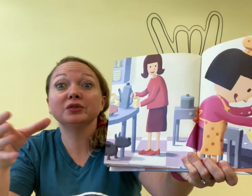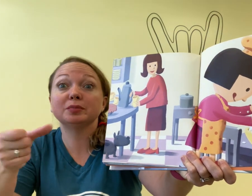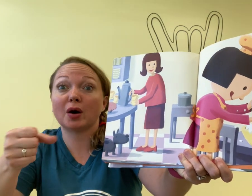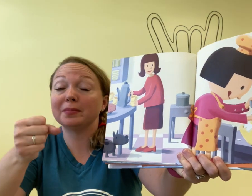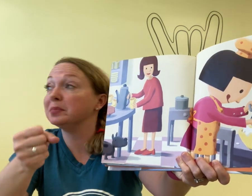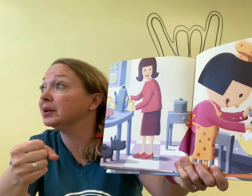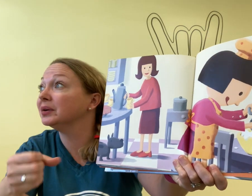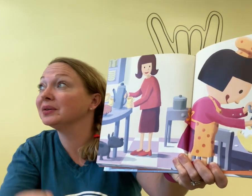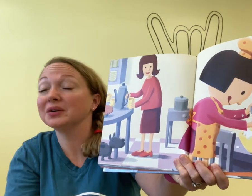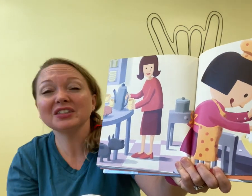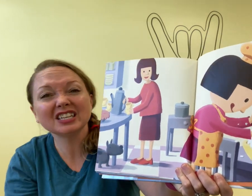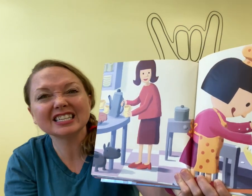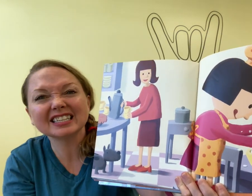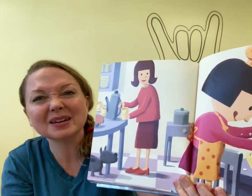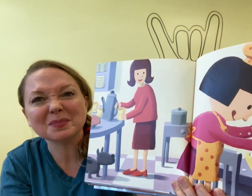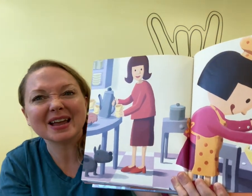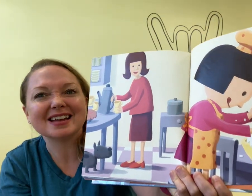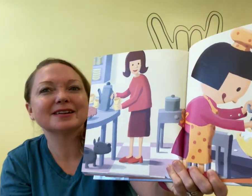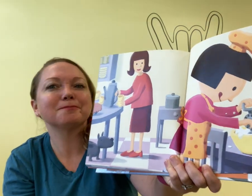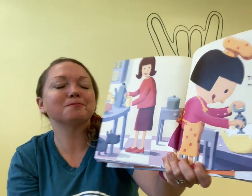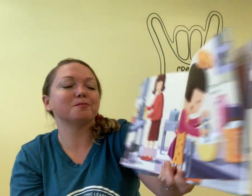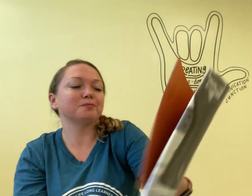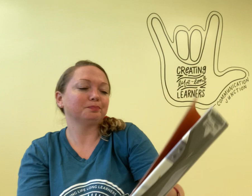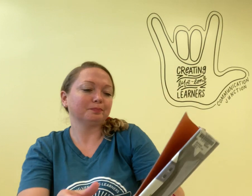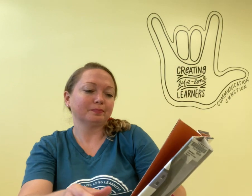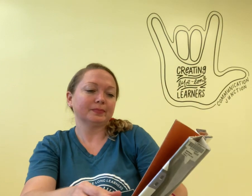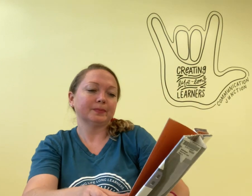bought milk. What do you think she's gonna make?